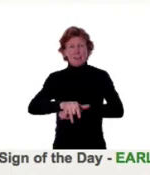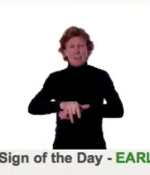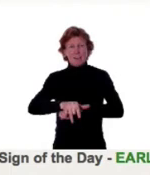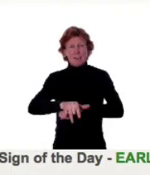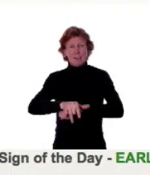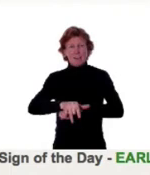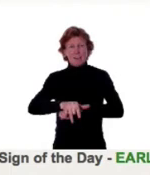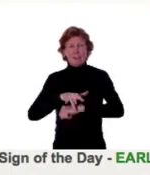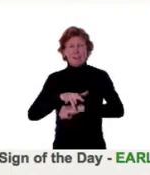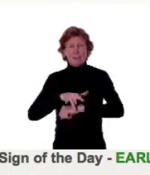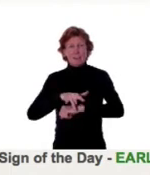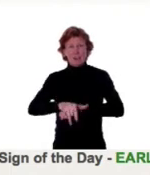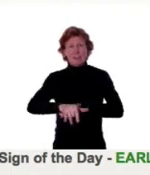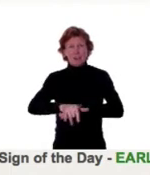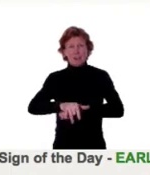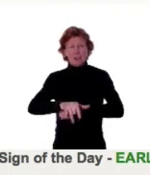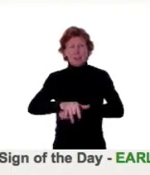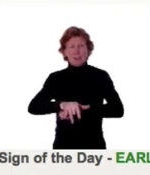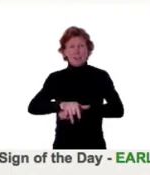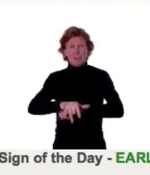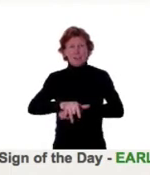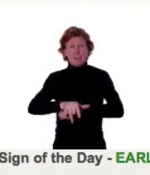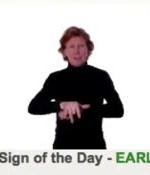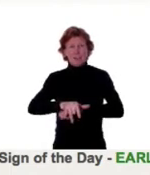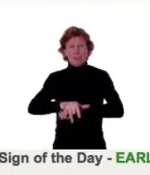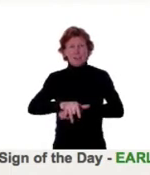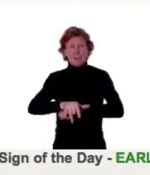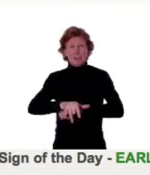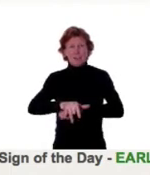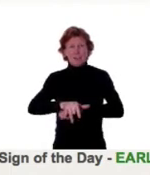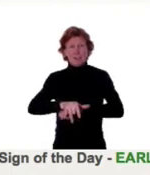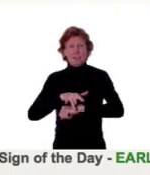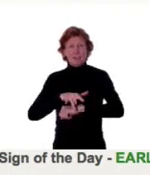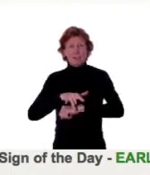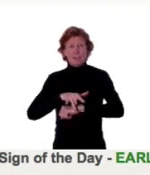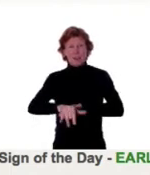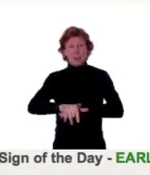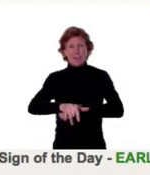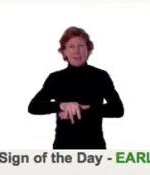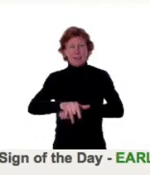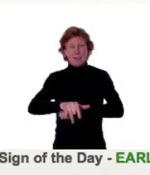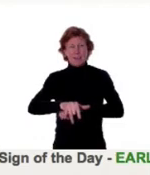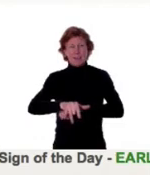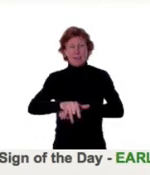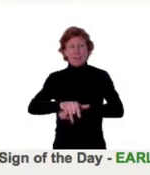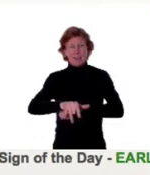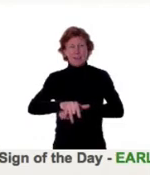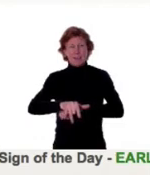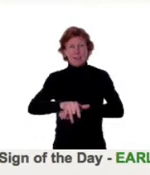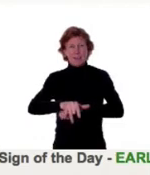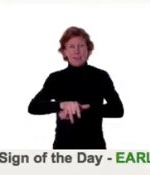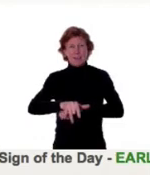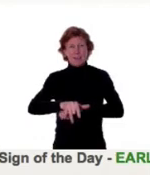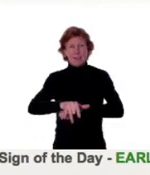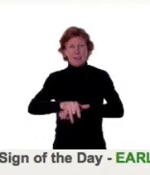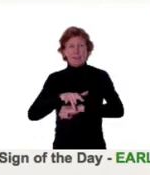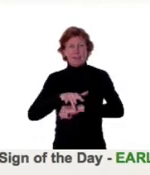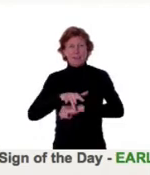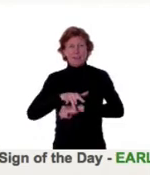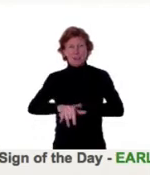shape, location, movement, and orientation, okay, as well as facial expression. It's been very helpful to have the